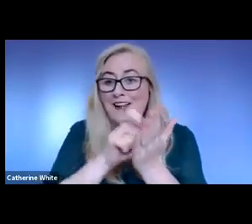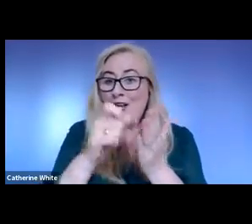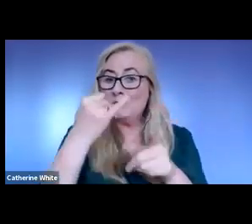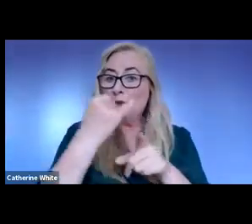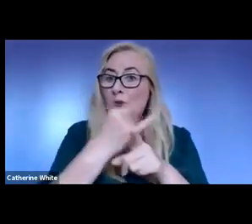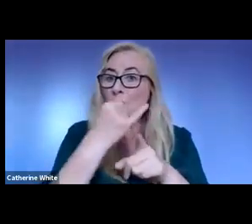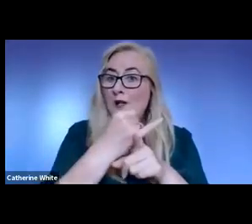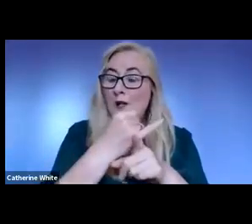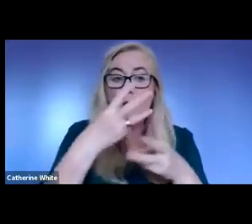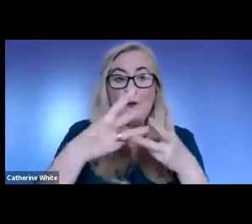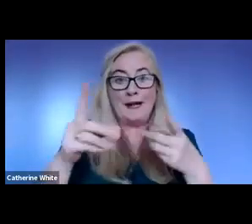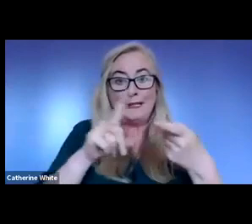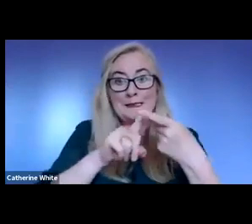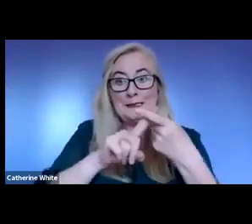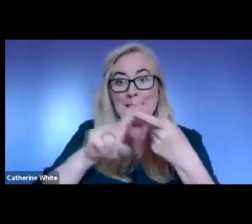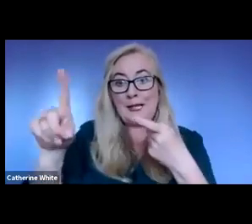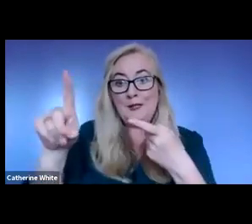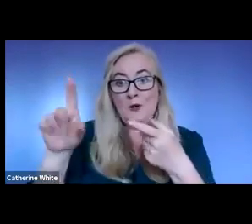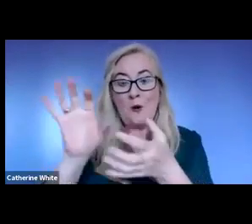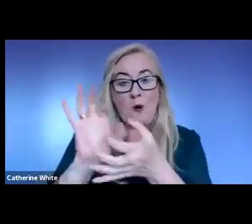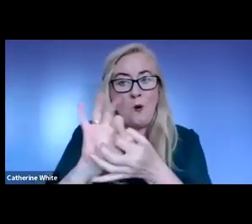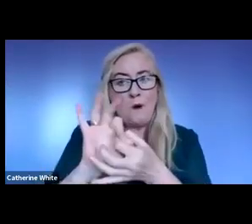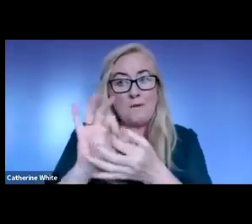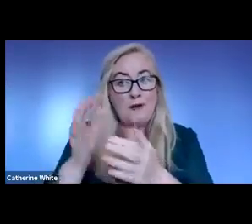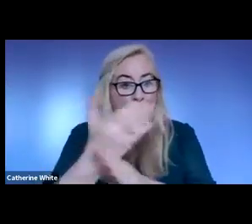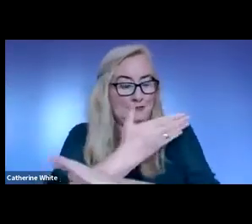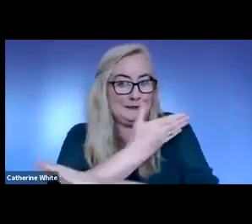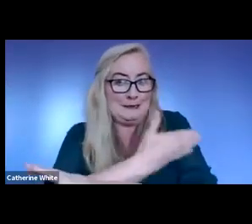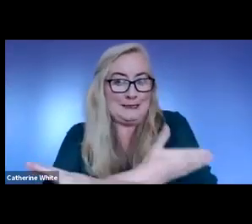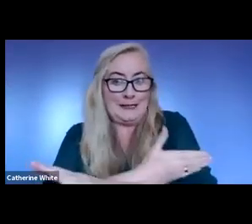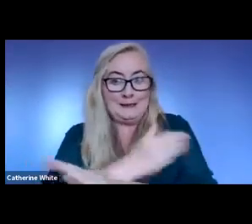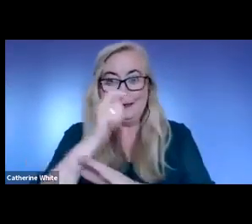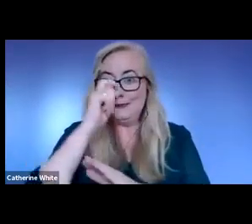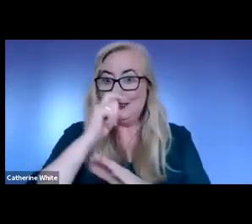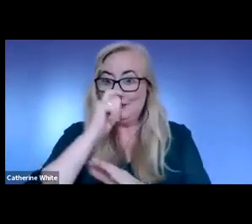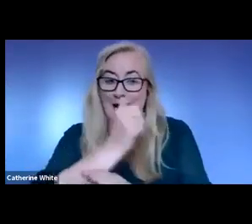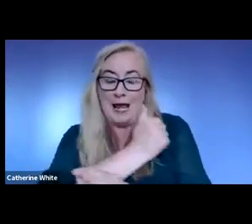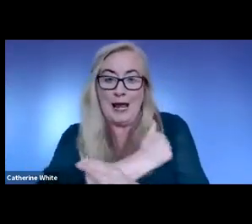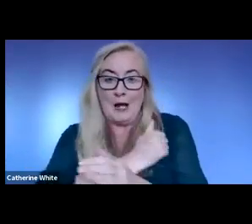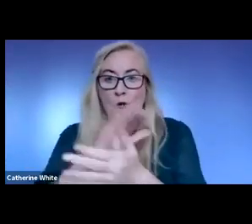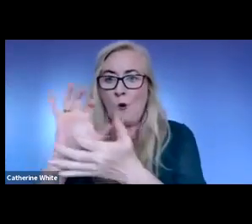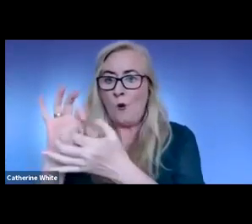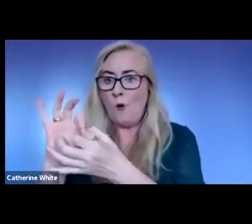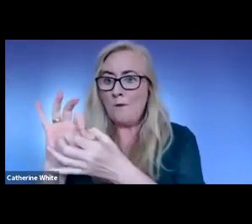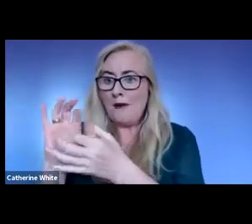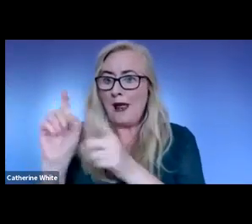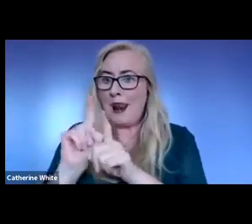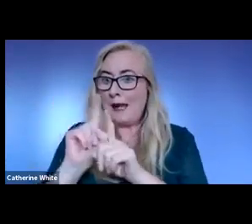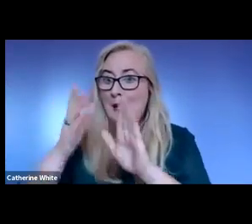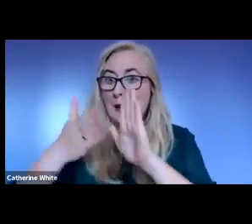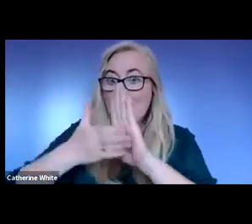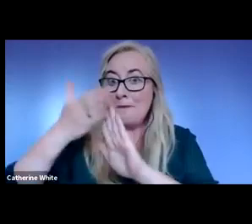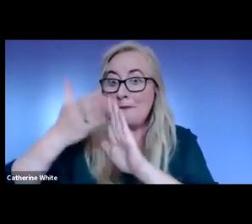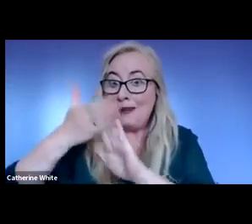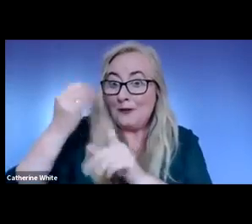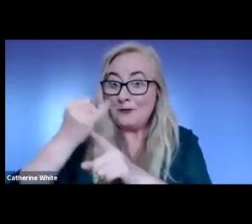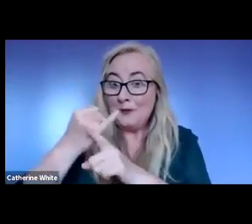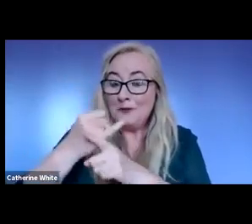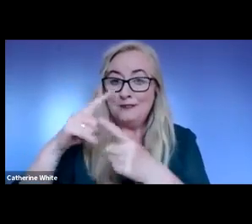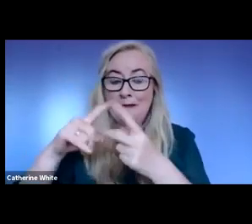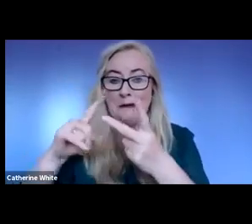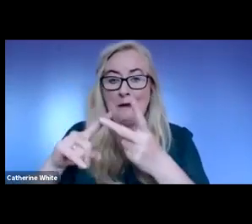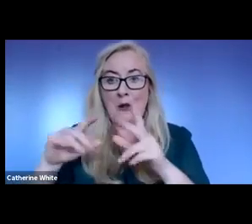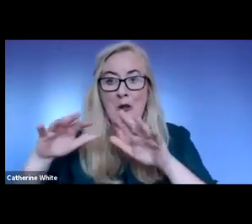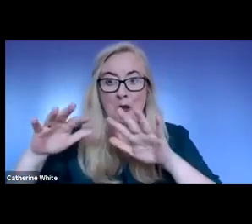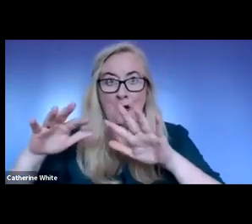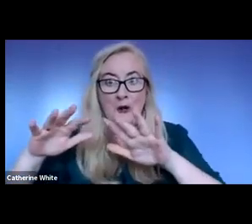were sent home to start to be taught at home. It was like, build me a school. Can I have a computer of